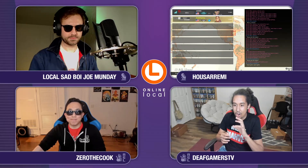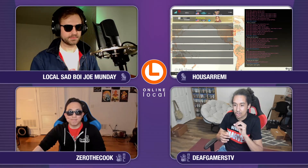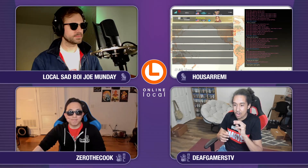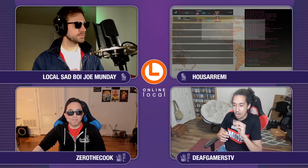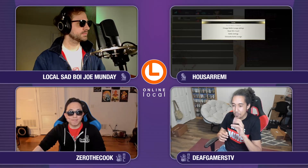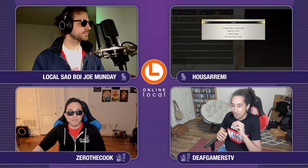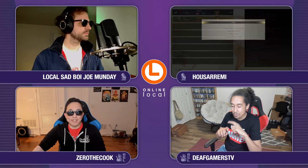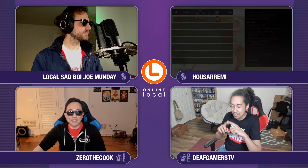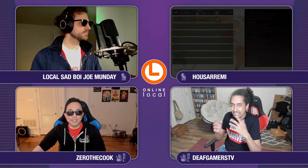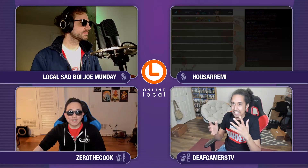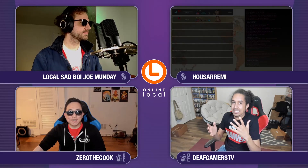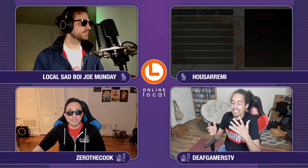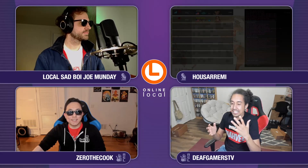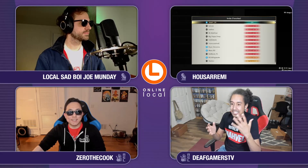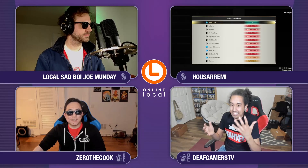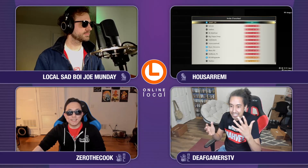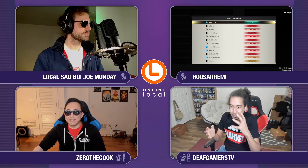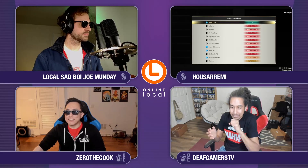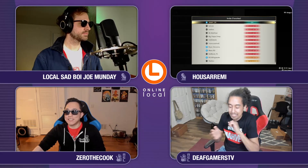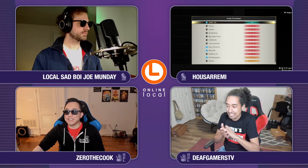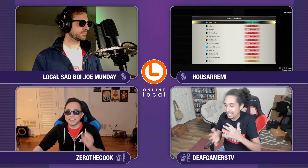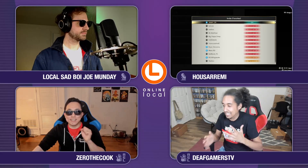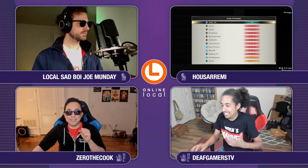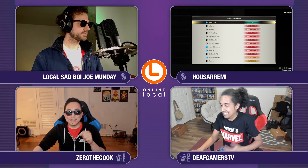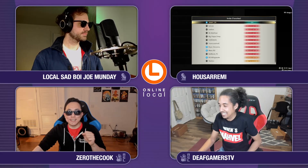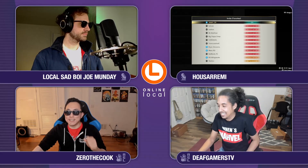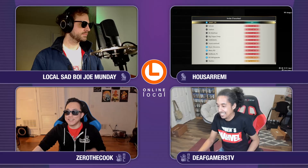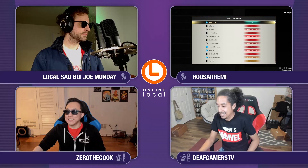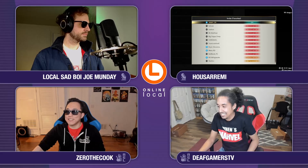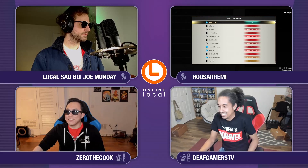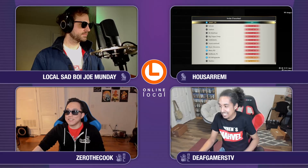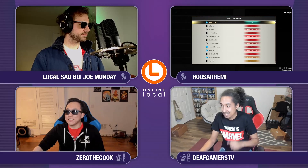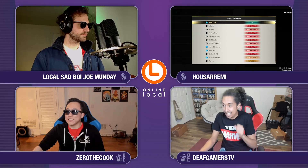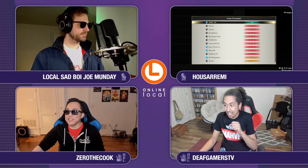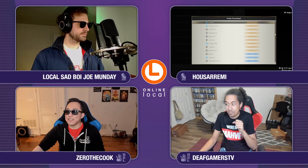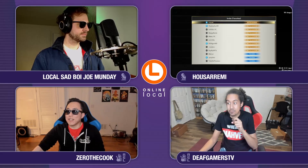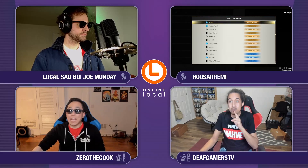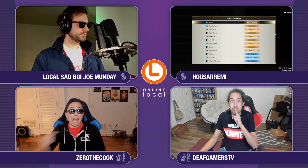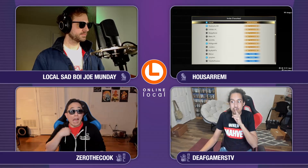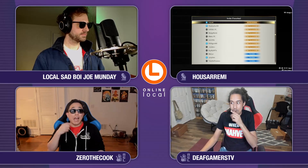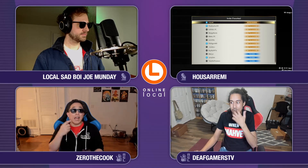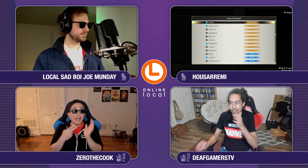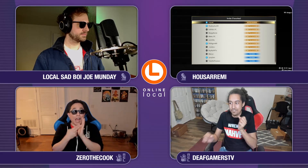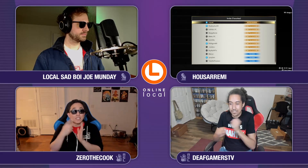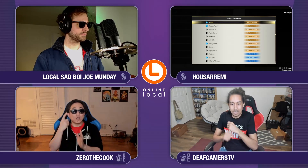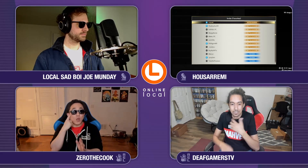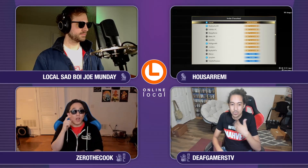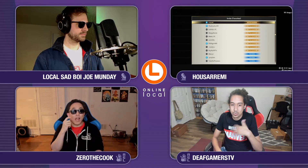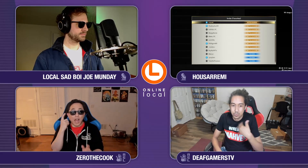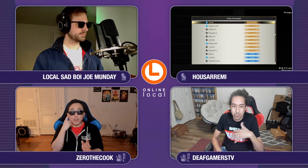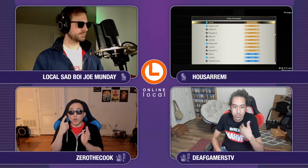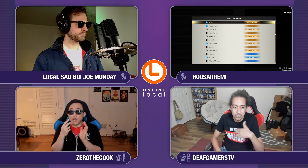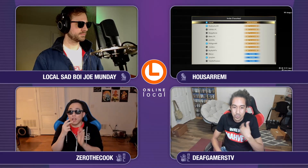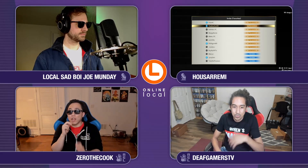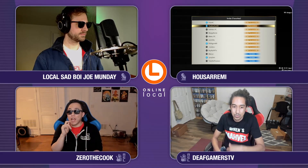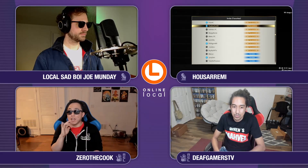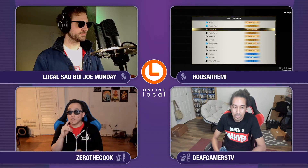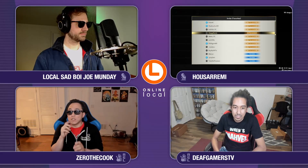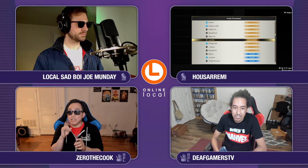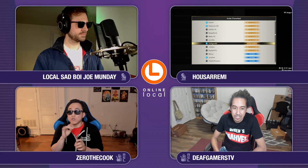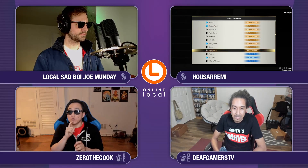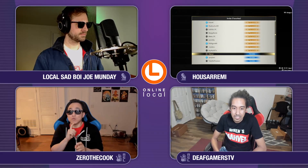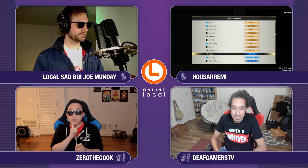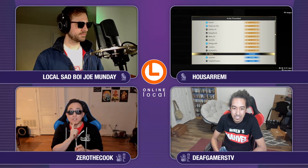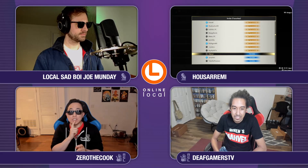You know, just waited so long, and Jazdero took the bait, went for the EX Rarimon,